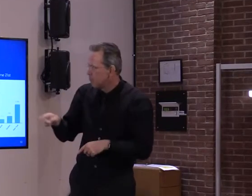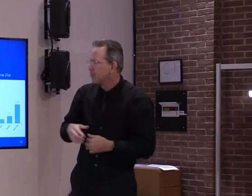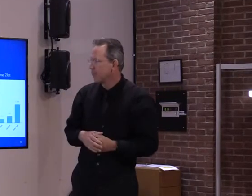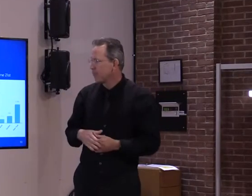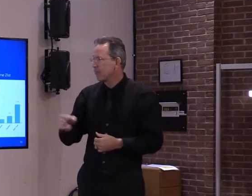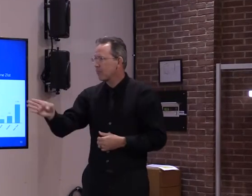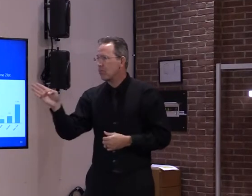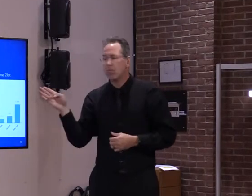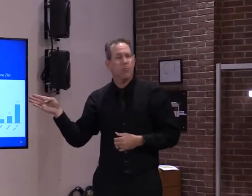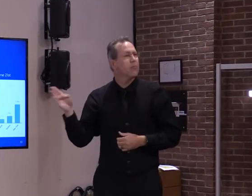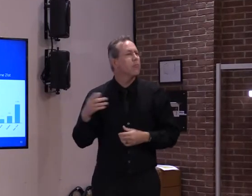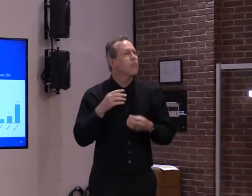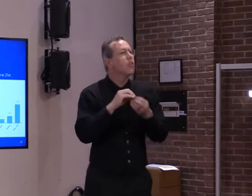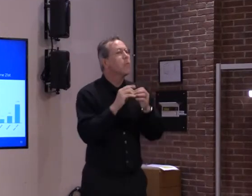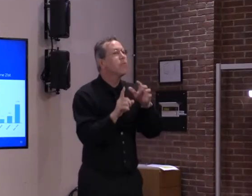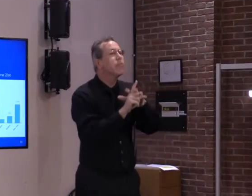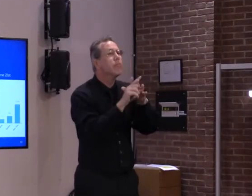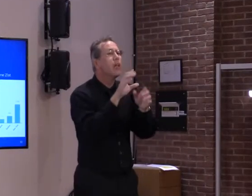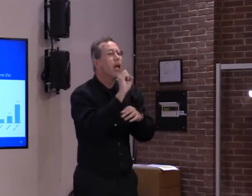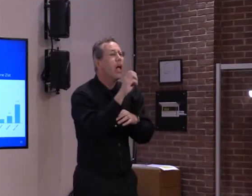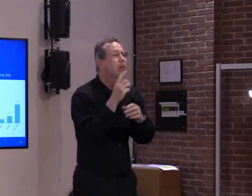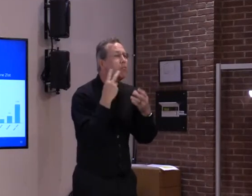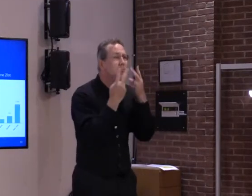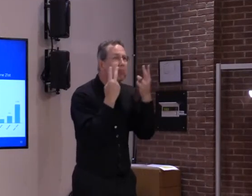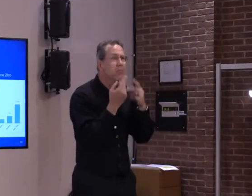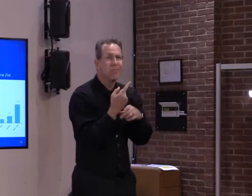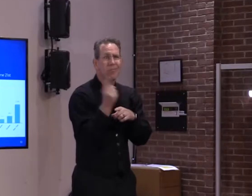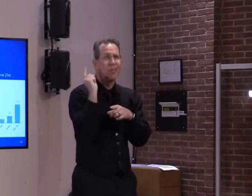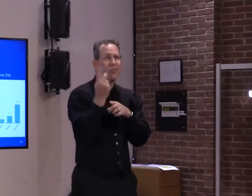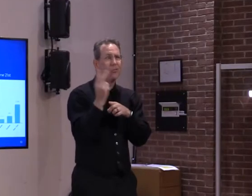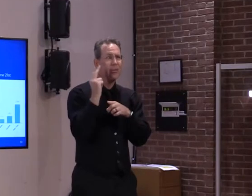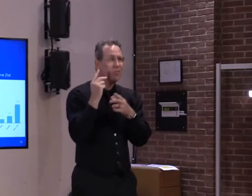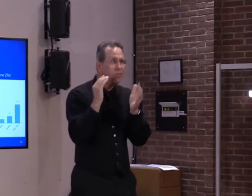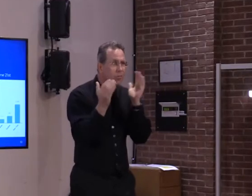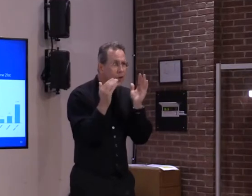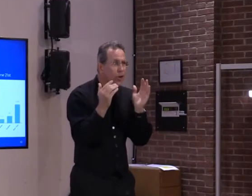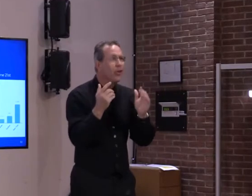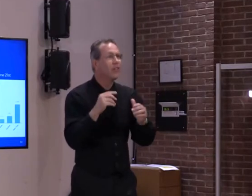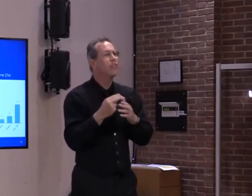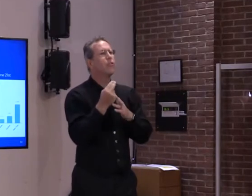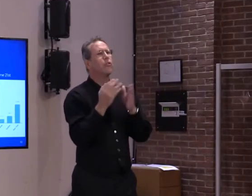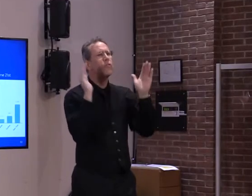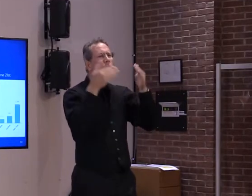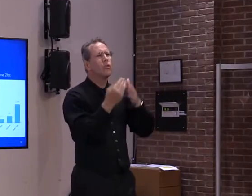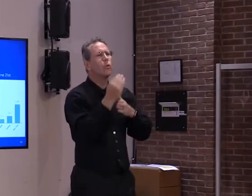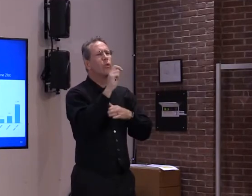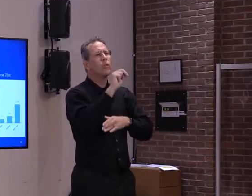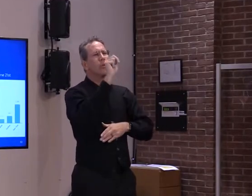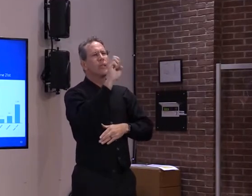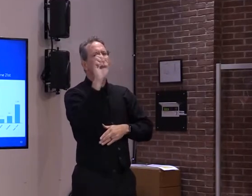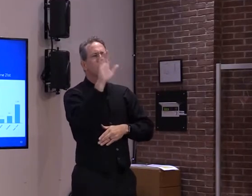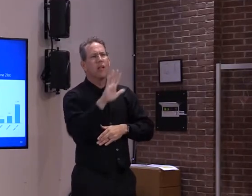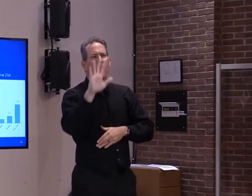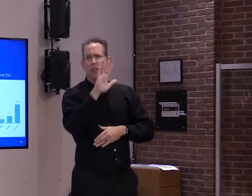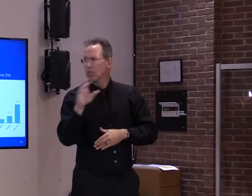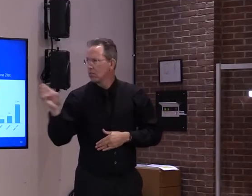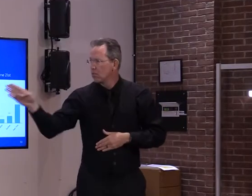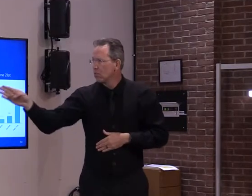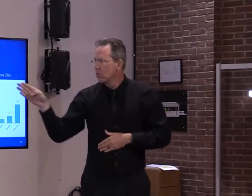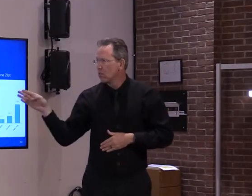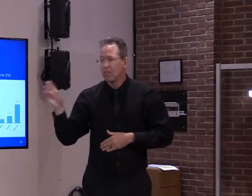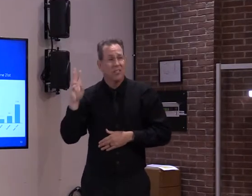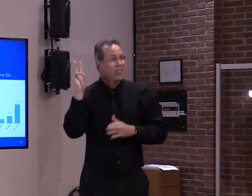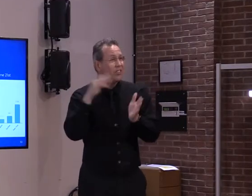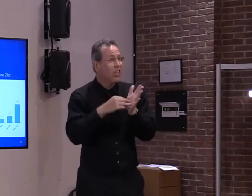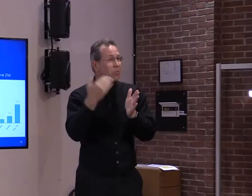cases, hospitalizations, and deaths in the Northeast. Cases totaled under 5,000 in the region this week, the lowest